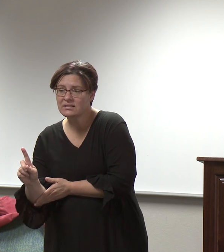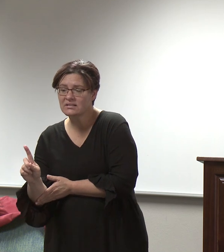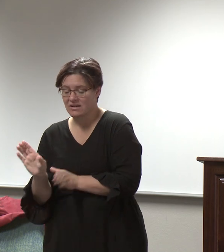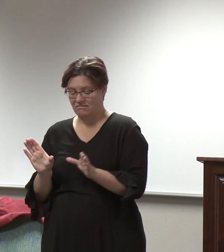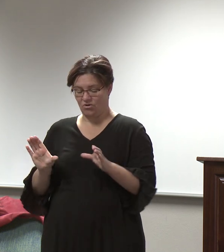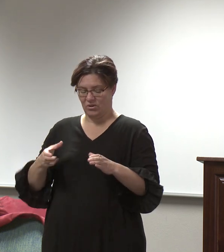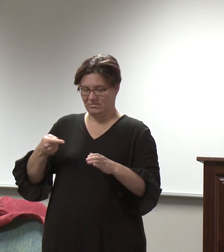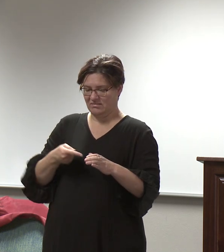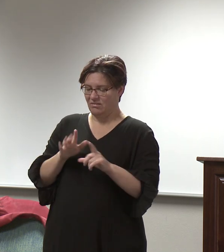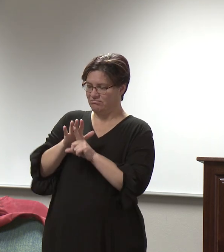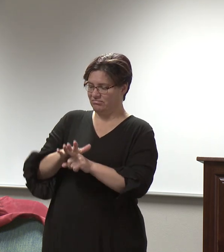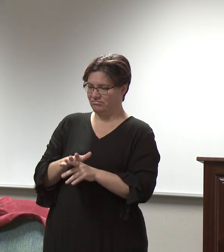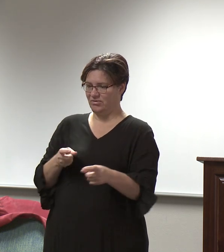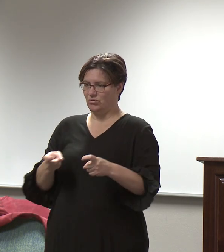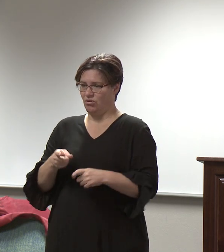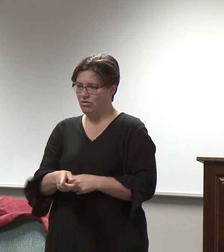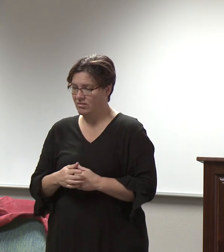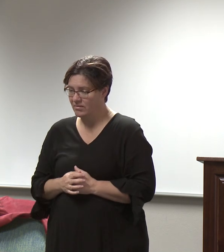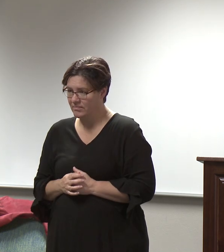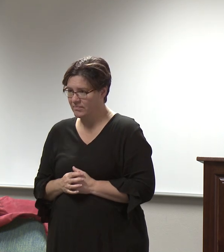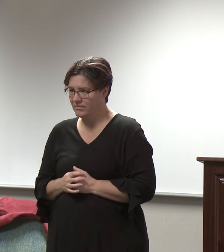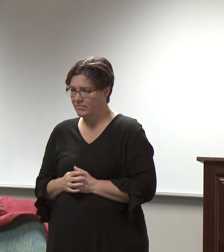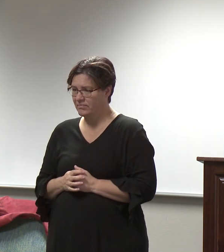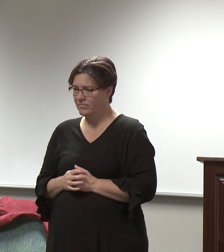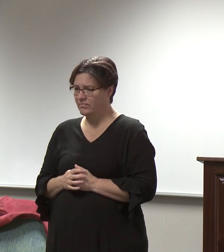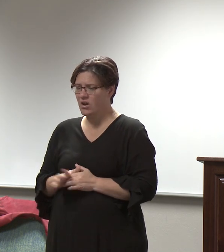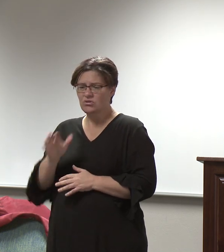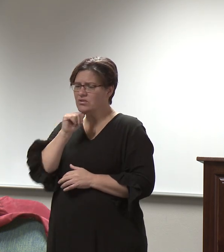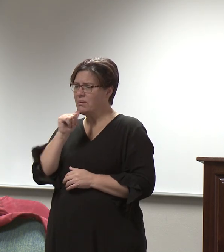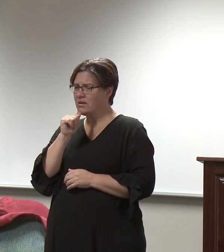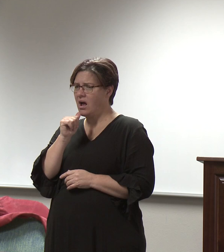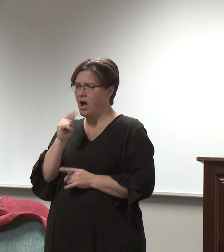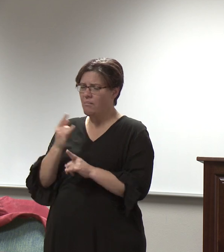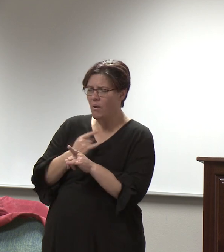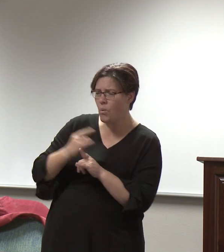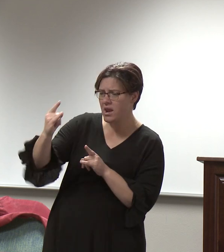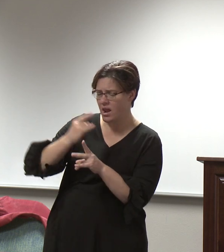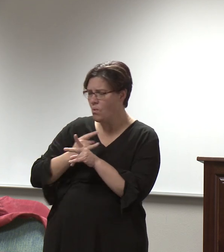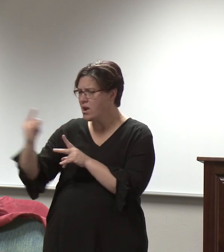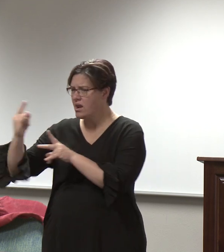patriarchy. That's why, in spite of all the victories of the